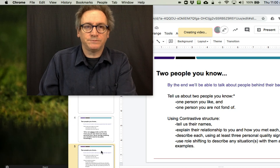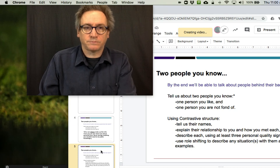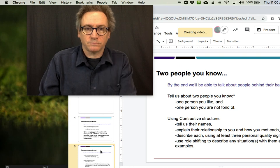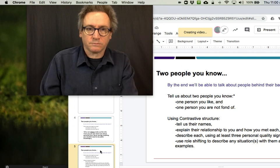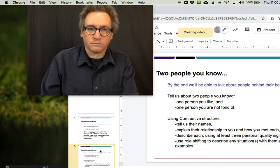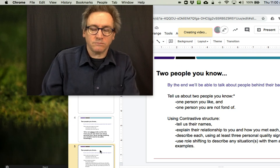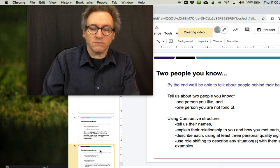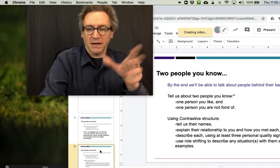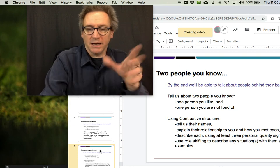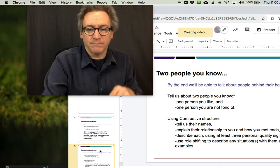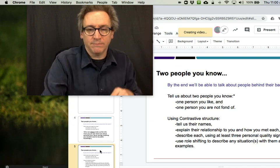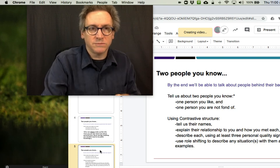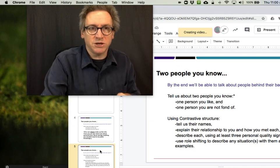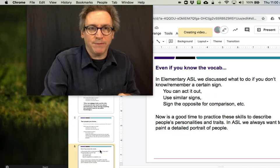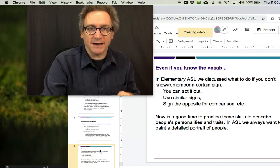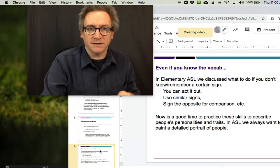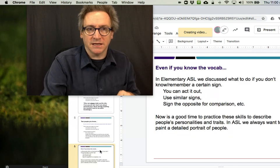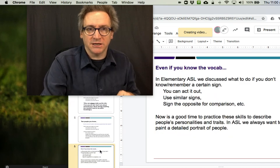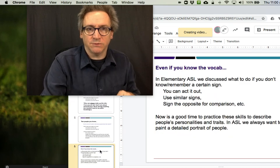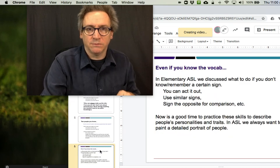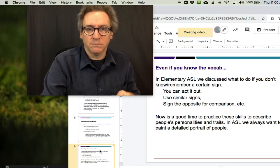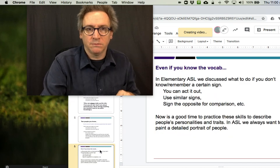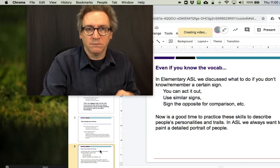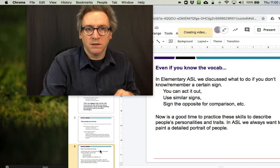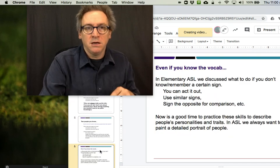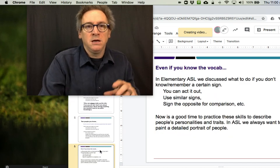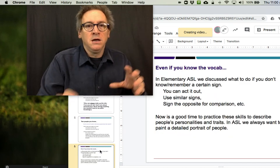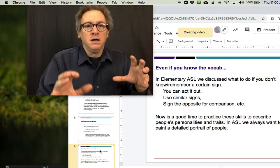So, again, jumping back to the slideshow.